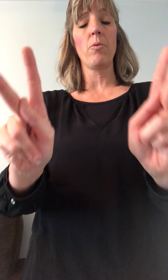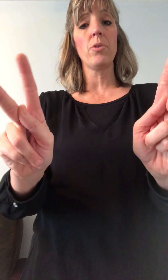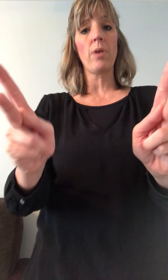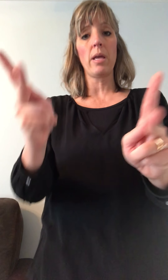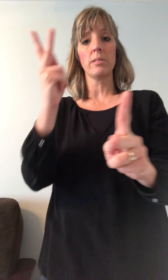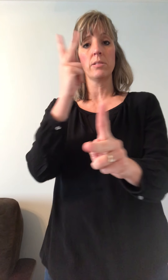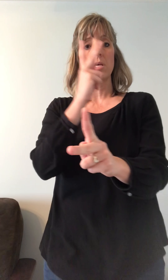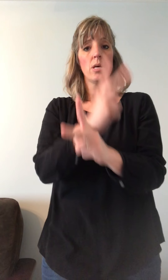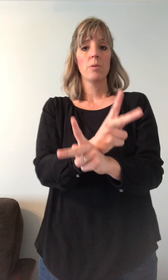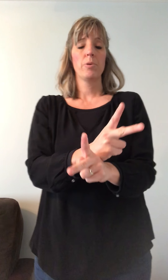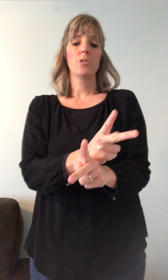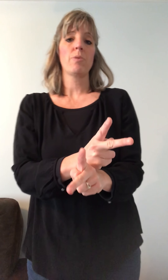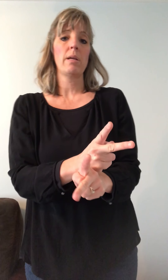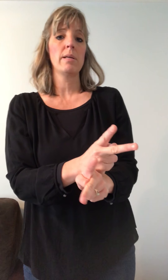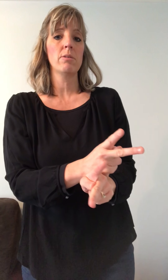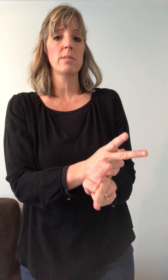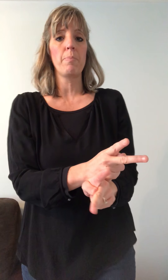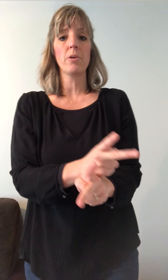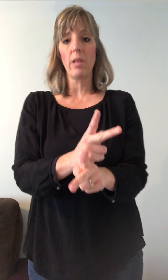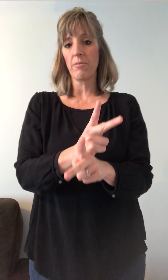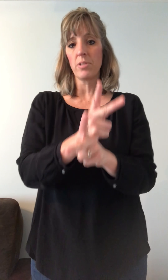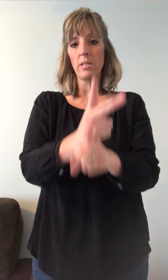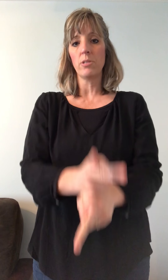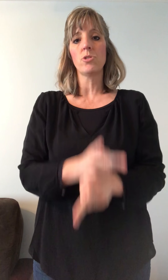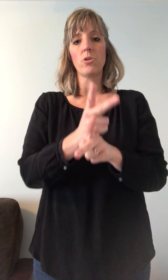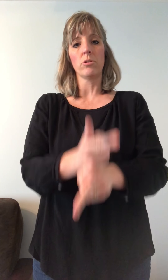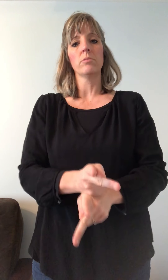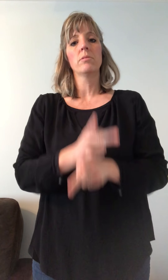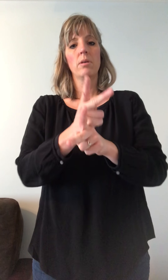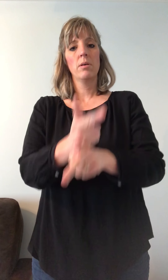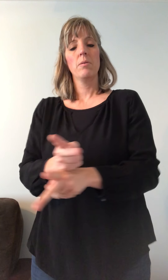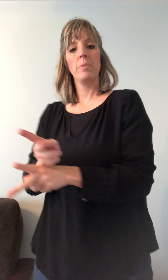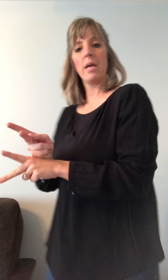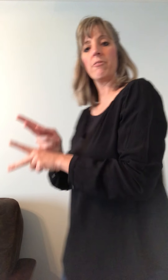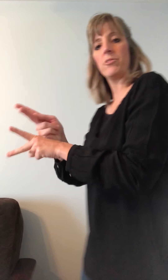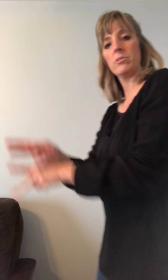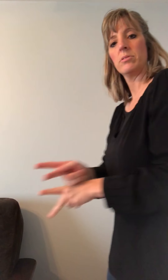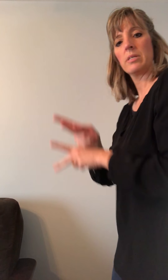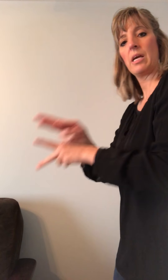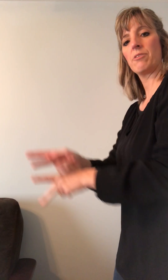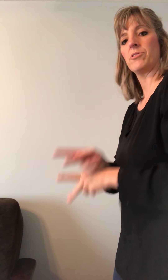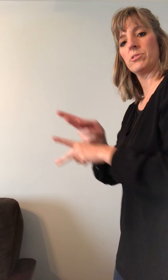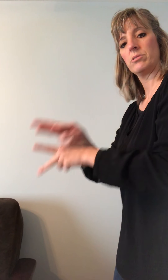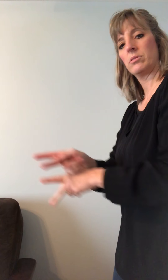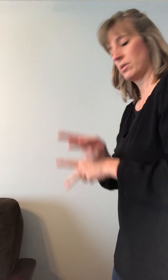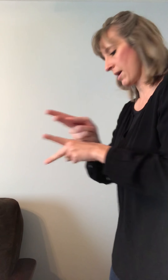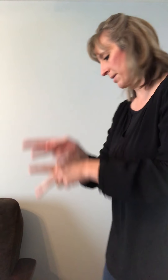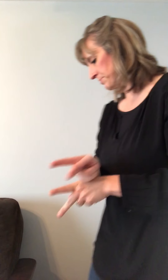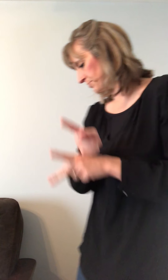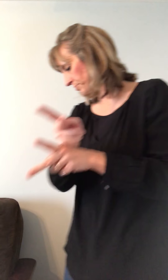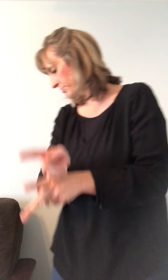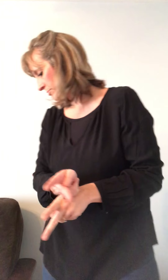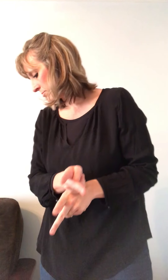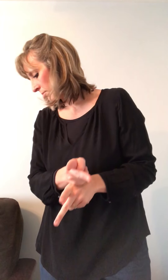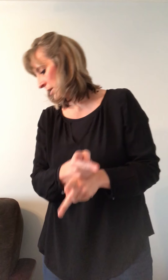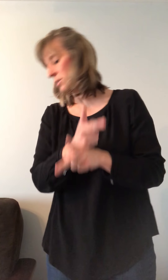your hands. Put your right hand on top of your left, and then you circle. Be careful, careful, okay? This is